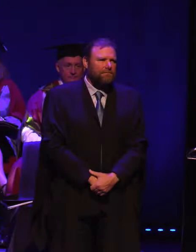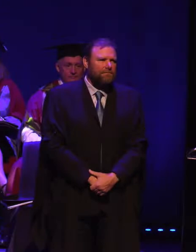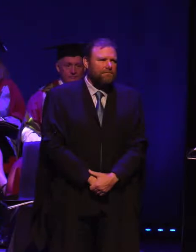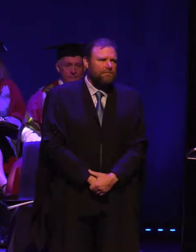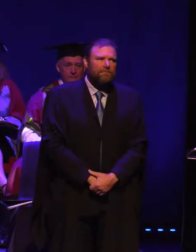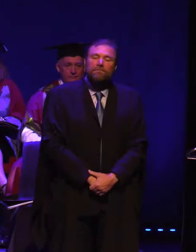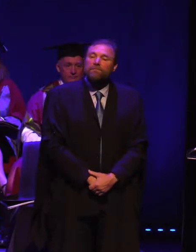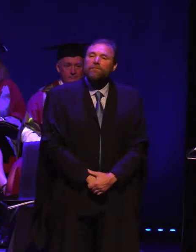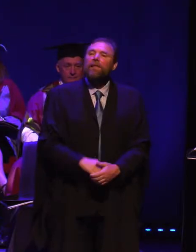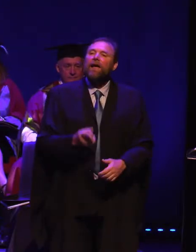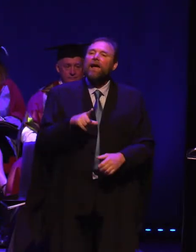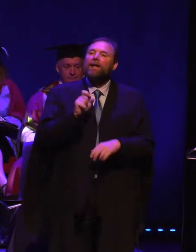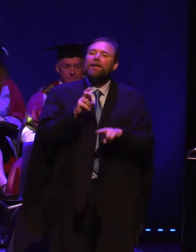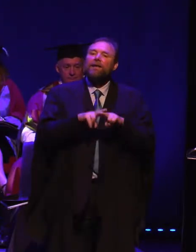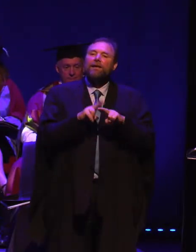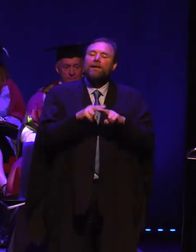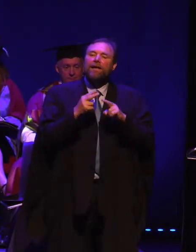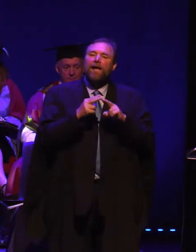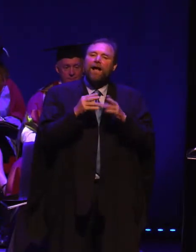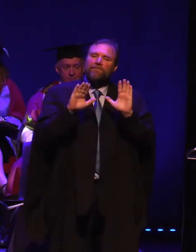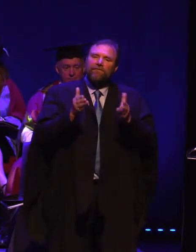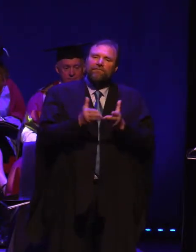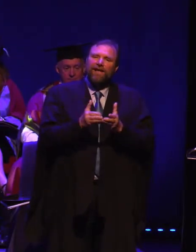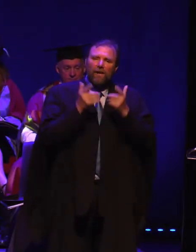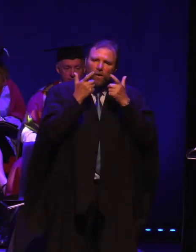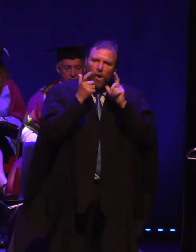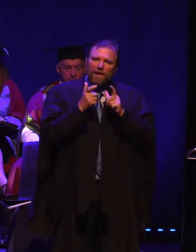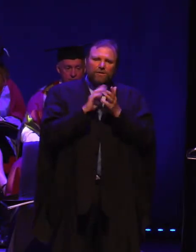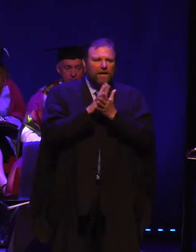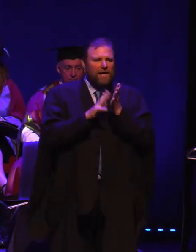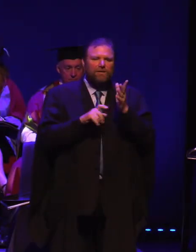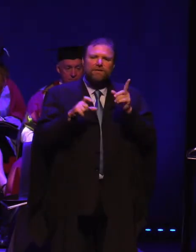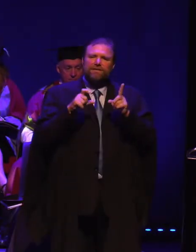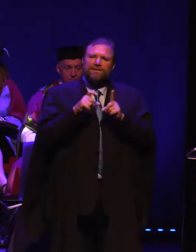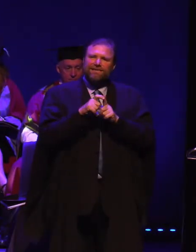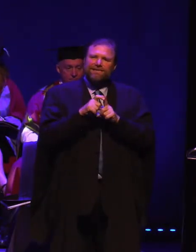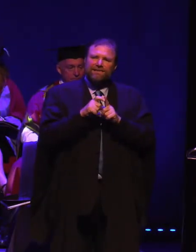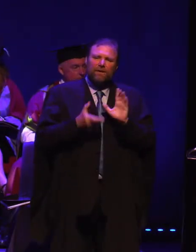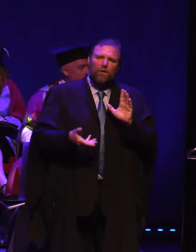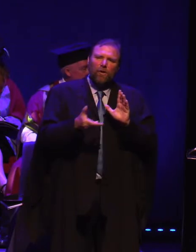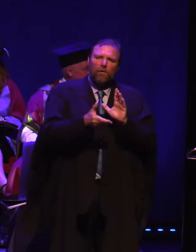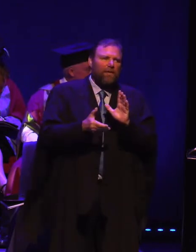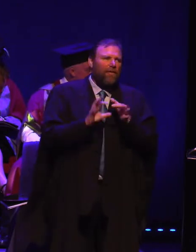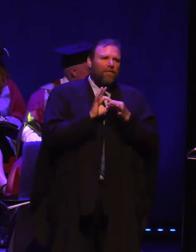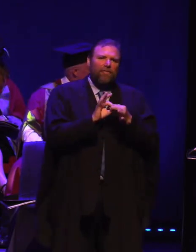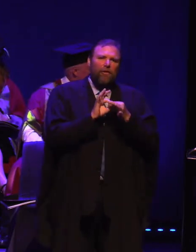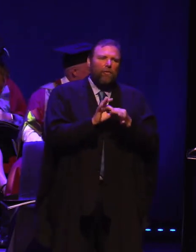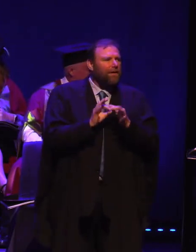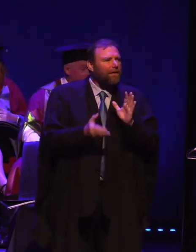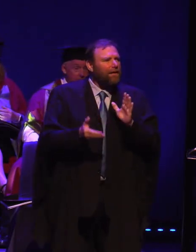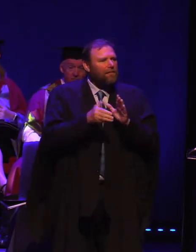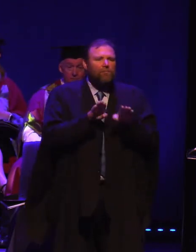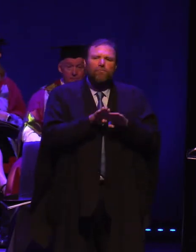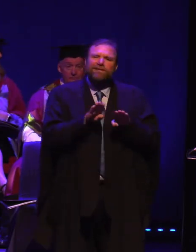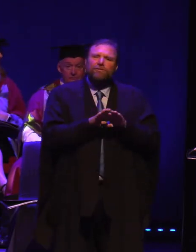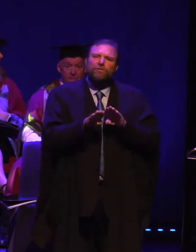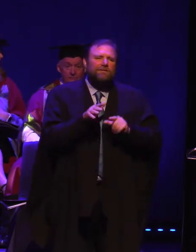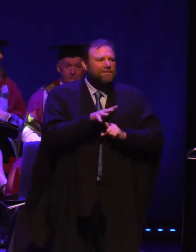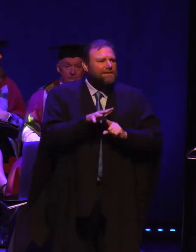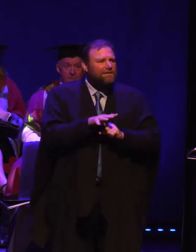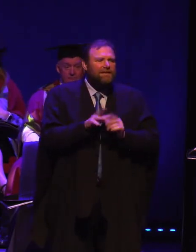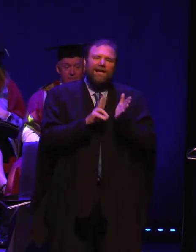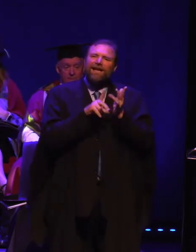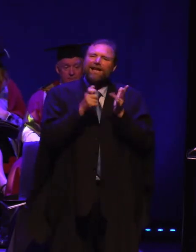And for Cardiff and Vale College, HND in complementary therapies, in complementary healthcare with practitioner status,